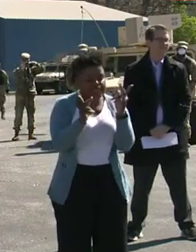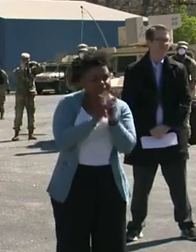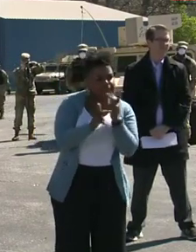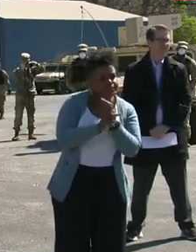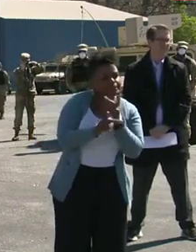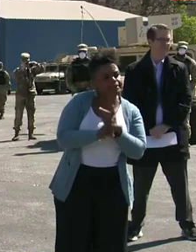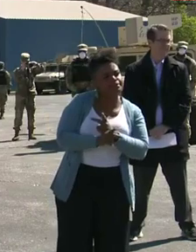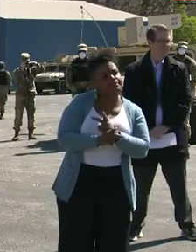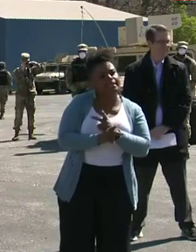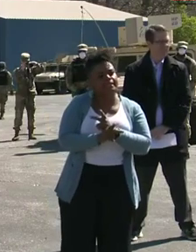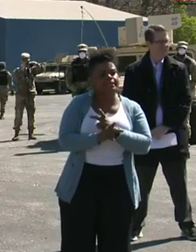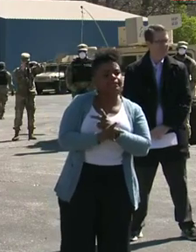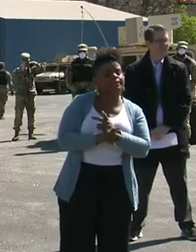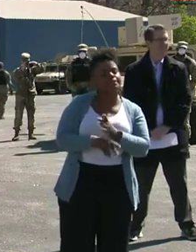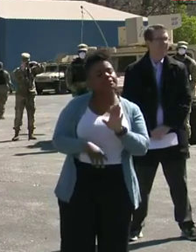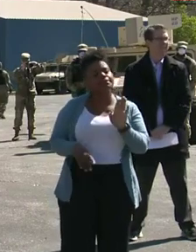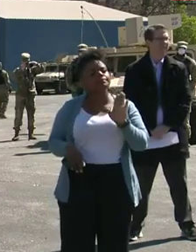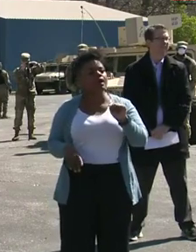heavy